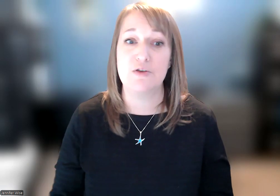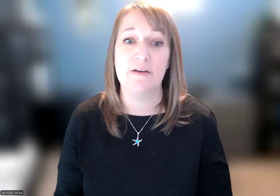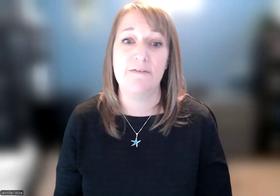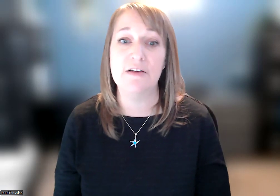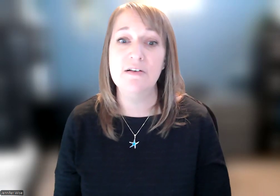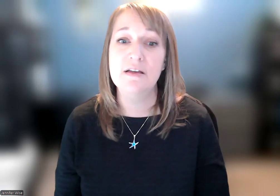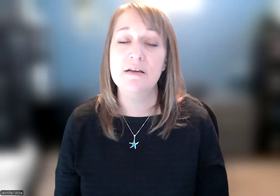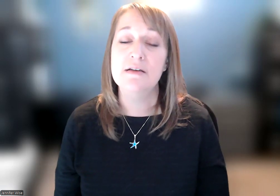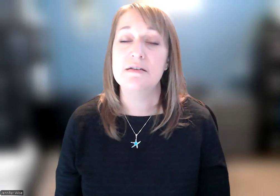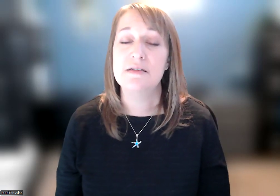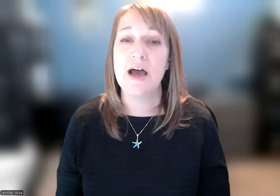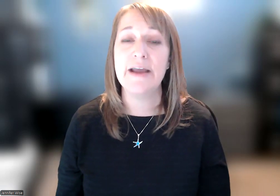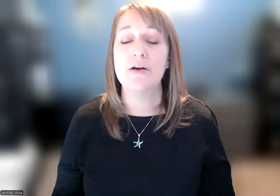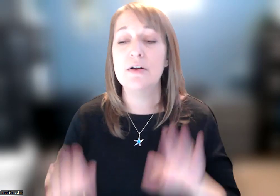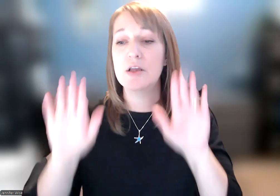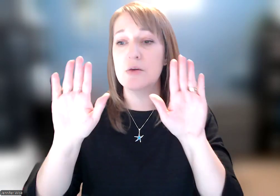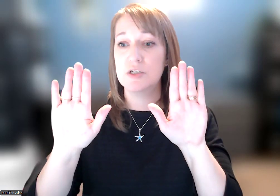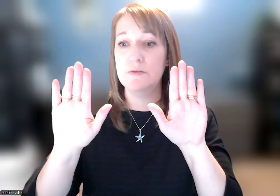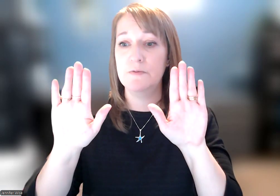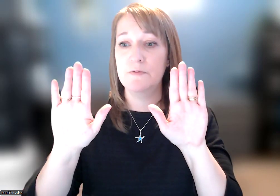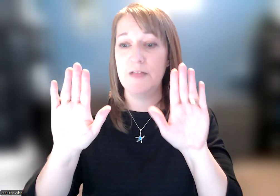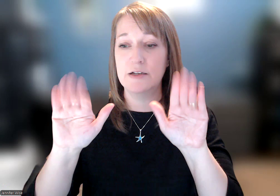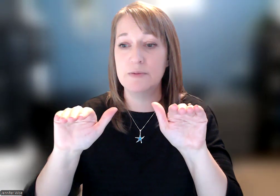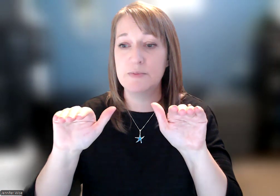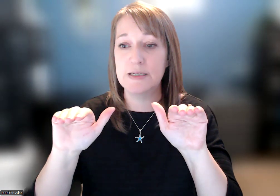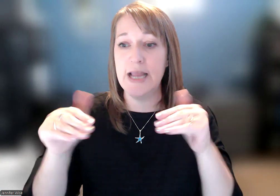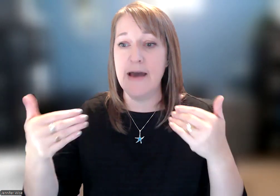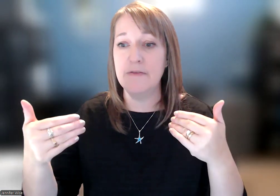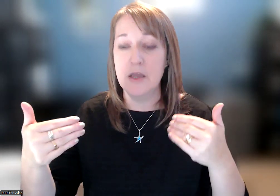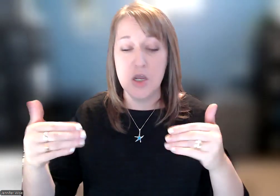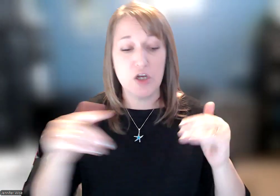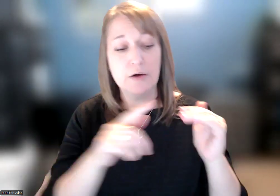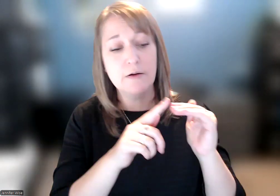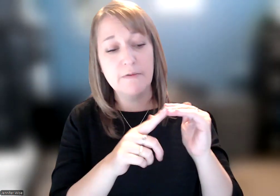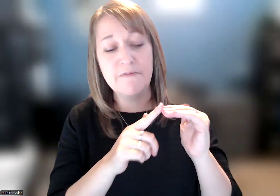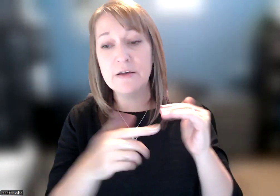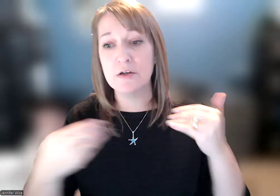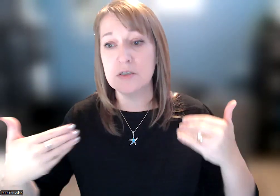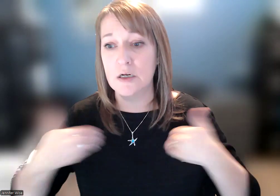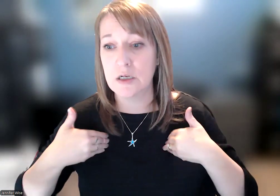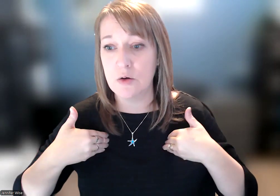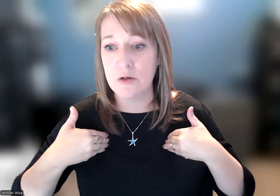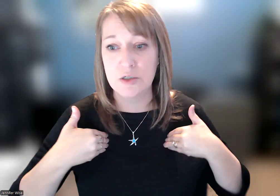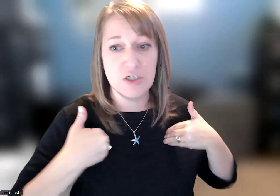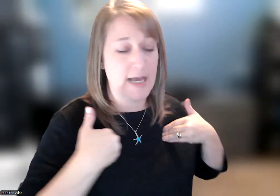could feel. Tired, you want two flat hand shapes bent in half. Your fingers are going to go on your